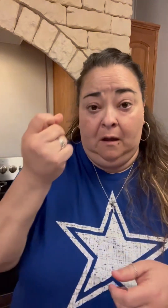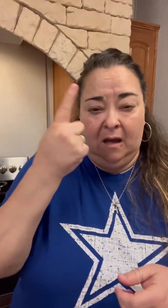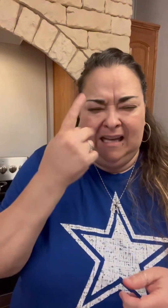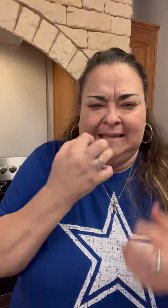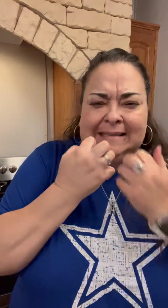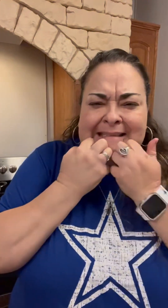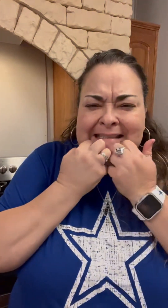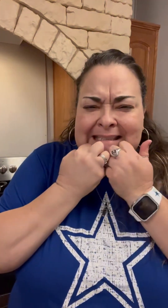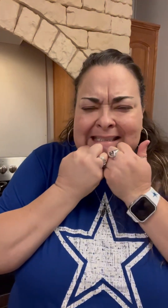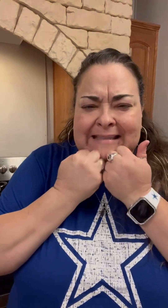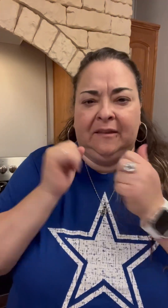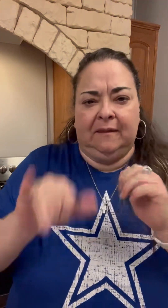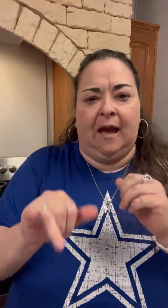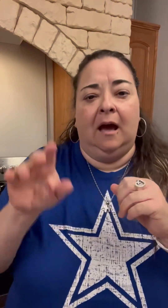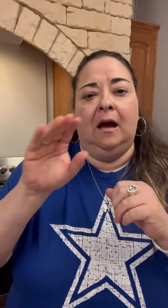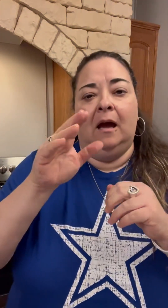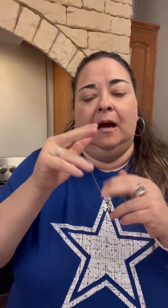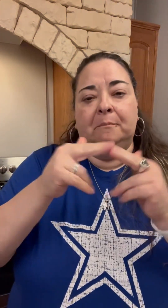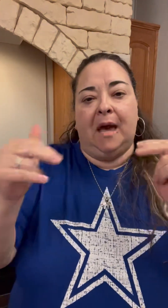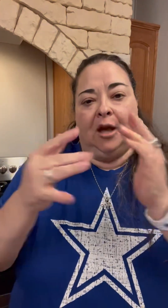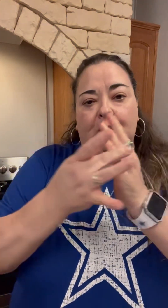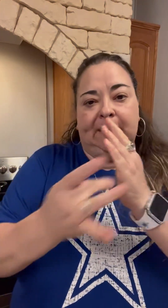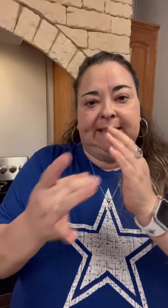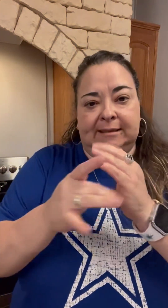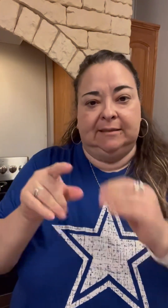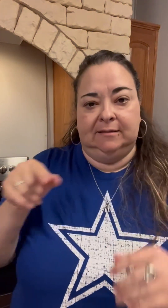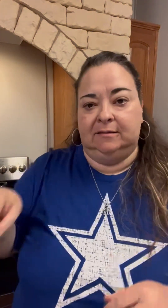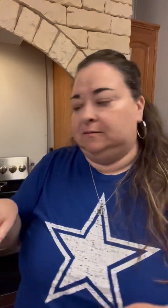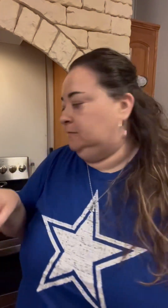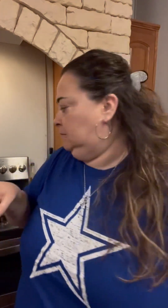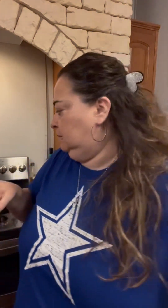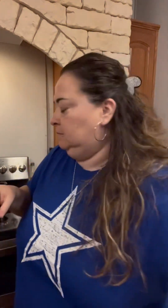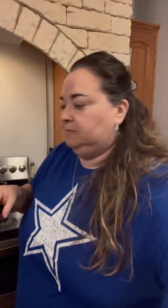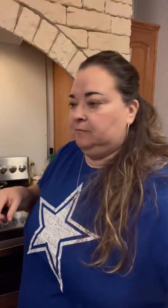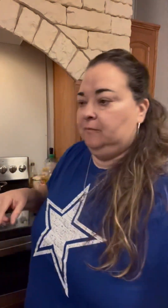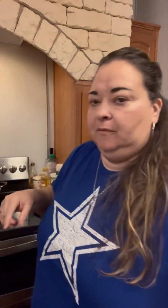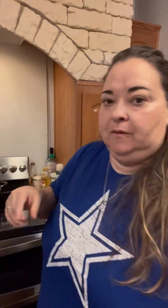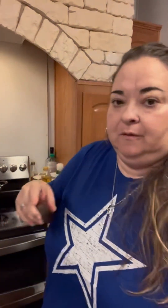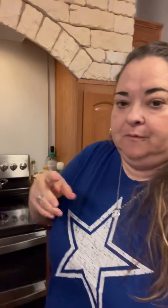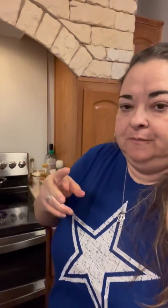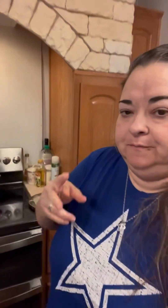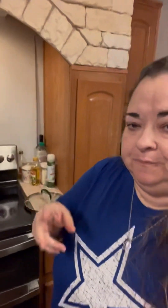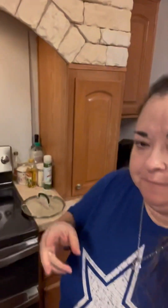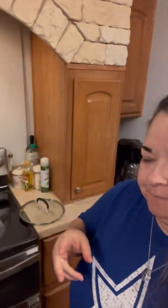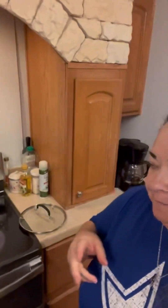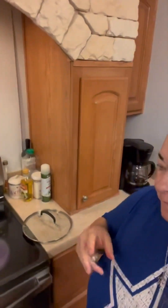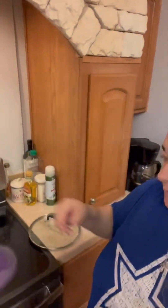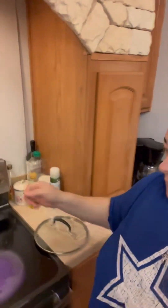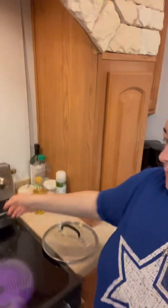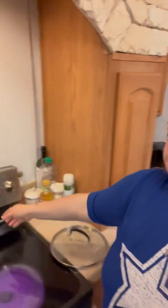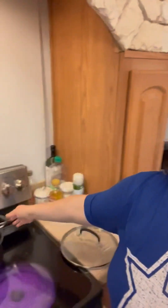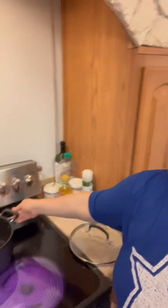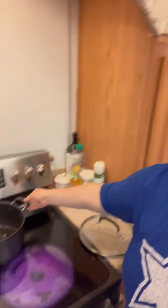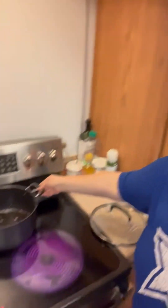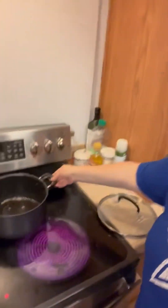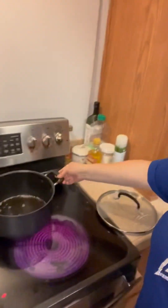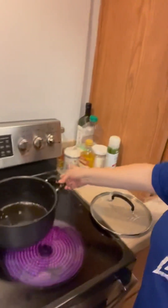Okay, so I've got the bacon, and you have to use the bacon grease. This is so important.